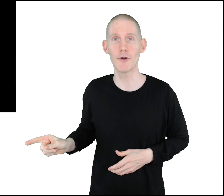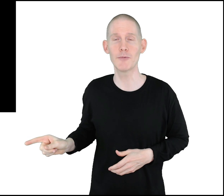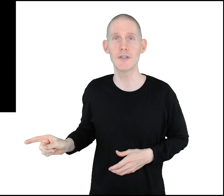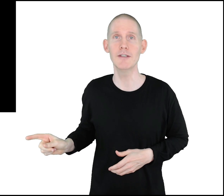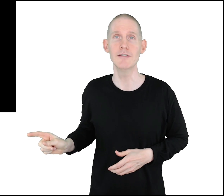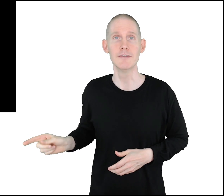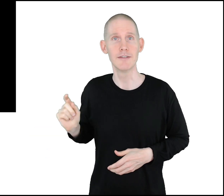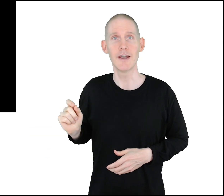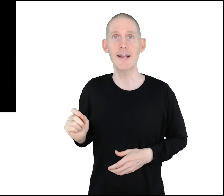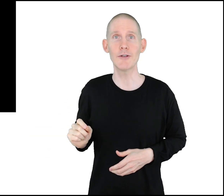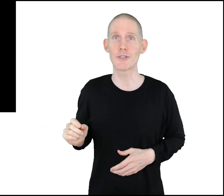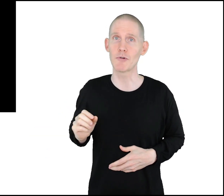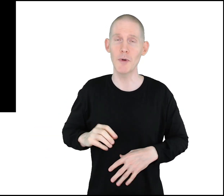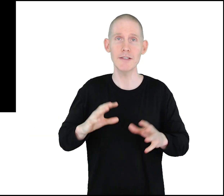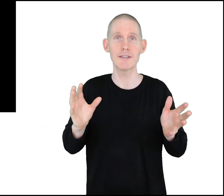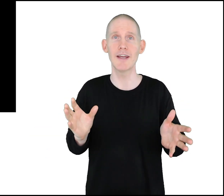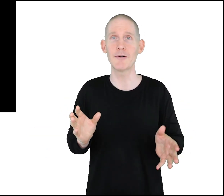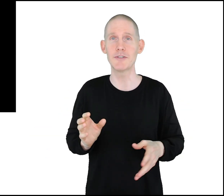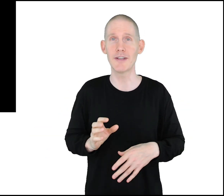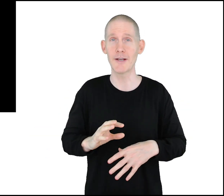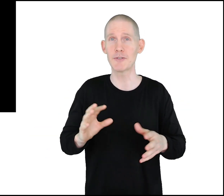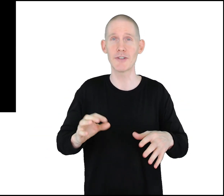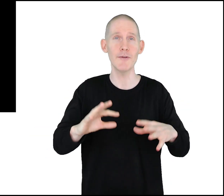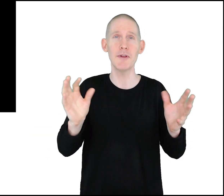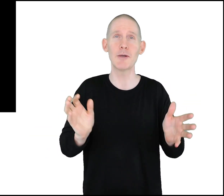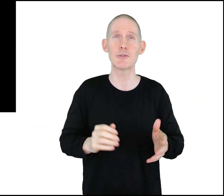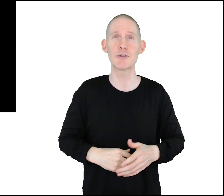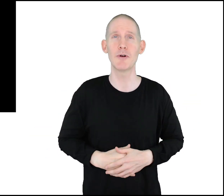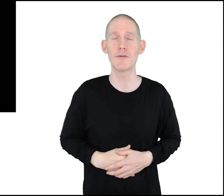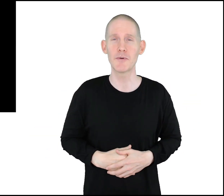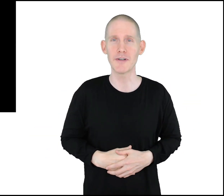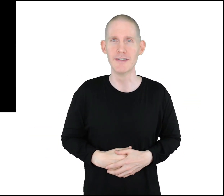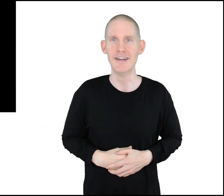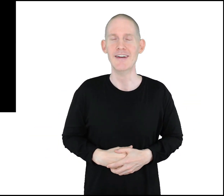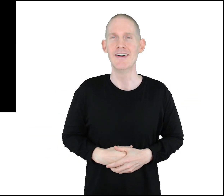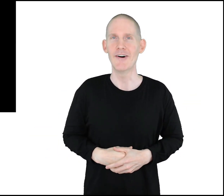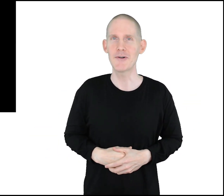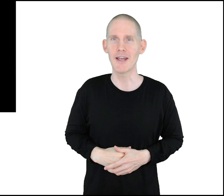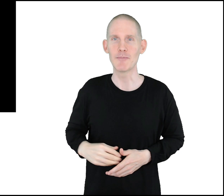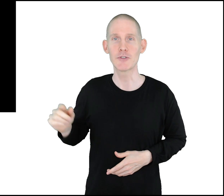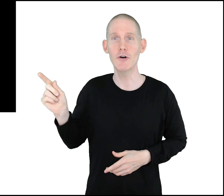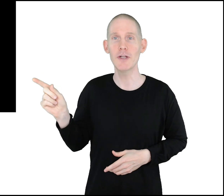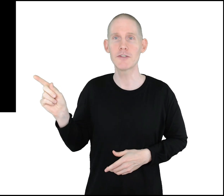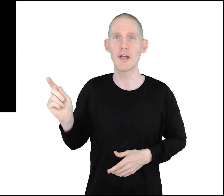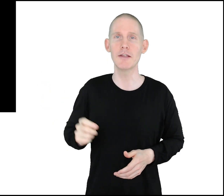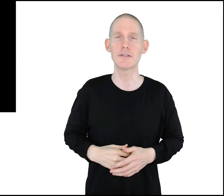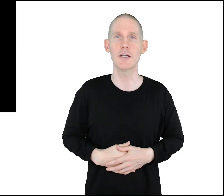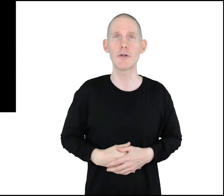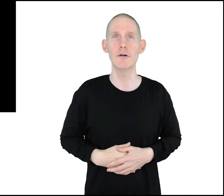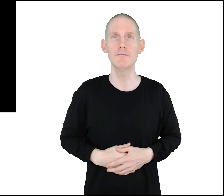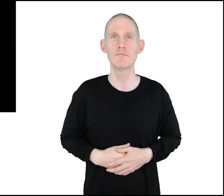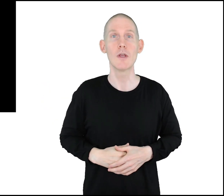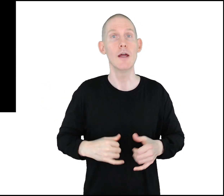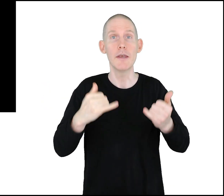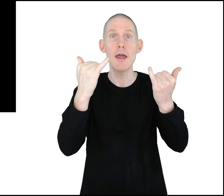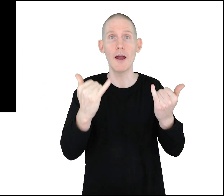verbs in English, Romance languages, other languages around the world. Okay, so let's sign this. Here we go.